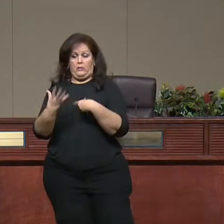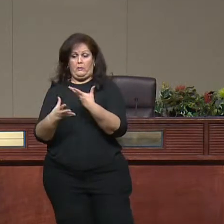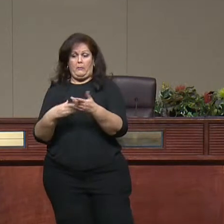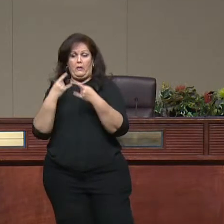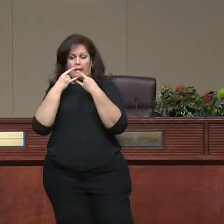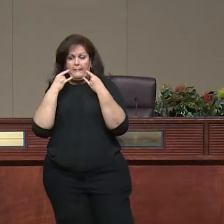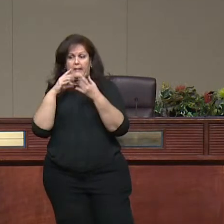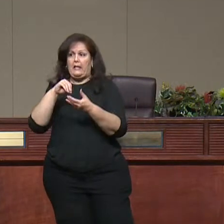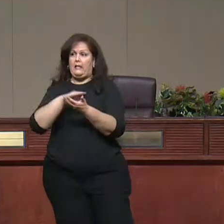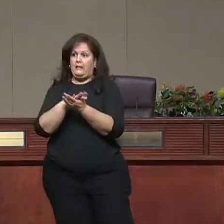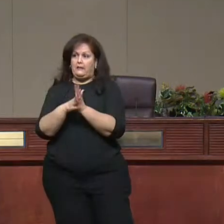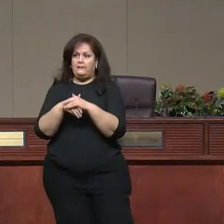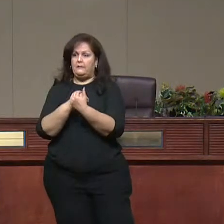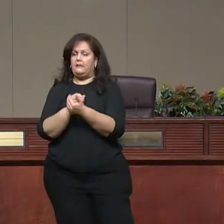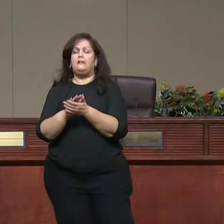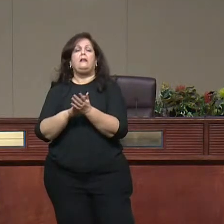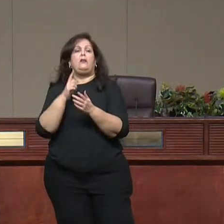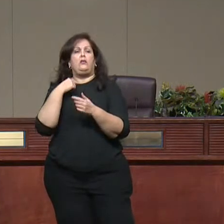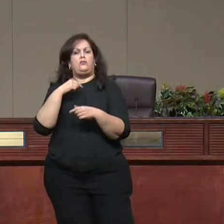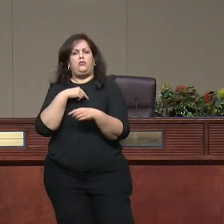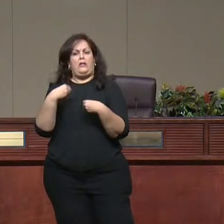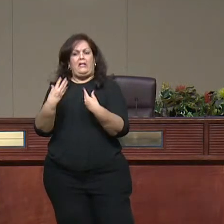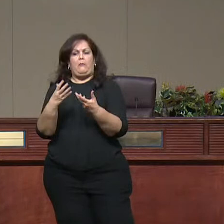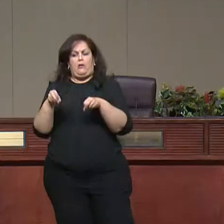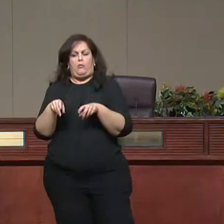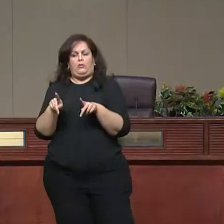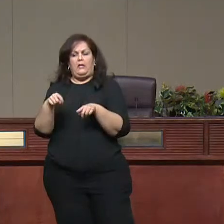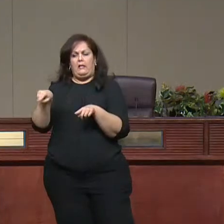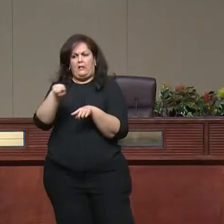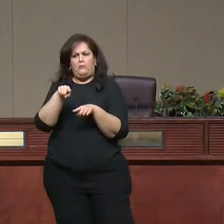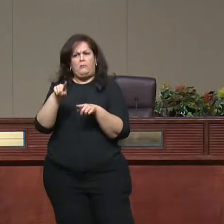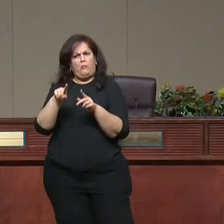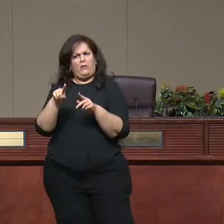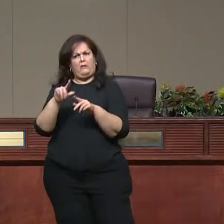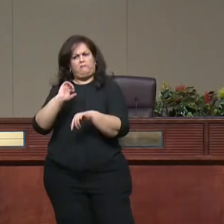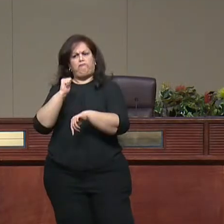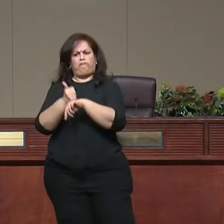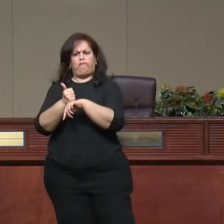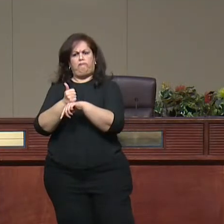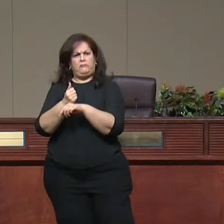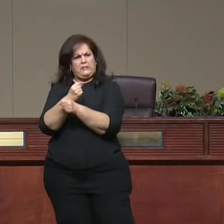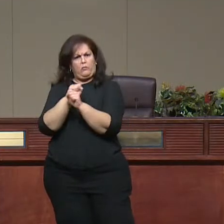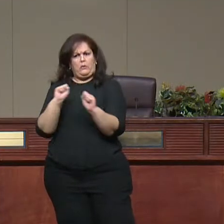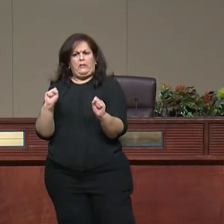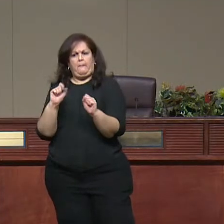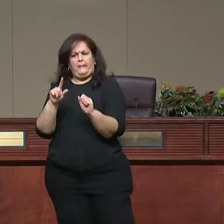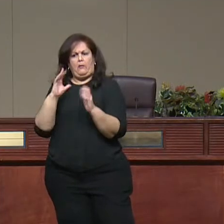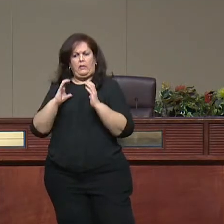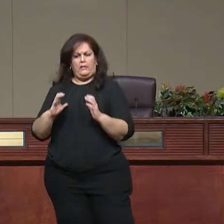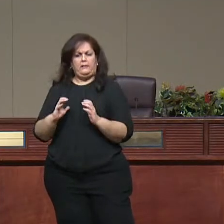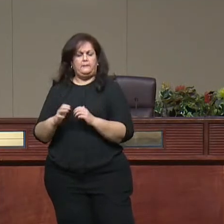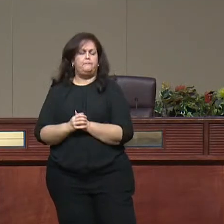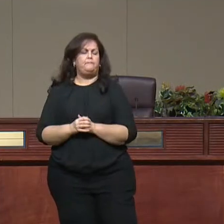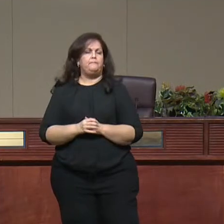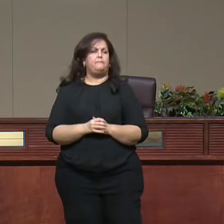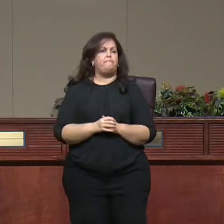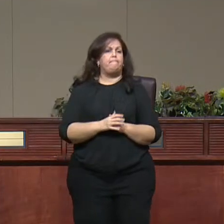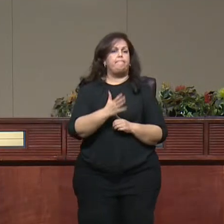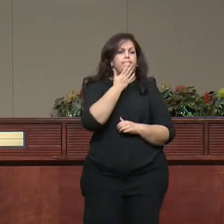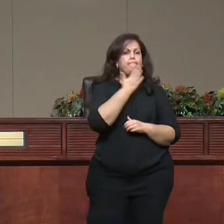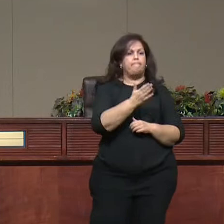personal hemos creado para los negocios la oportunidad de que puedan dar un ambiente seguro a sus clientes. Okay, thank